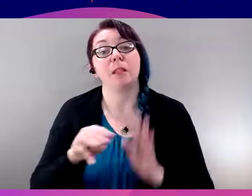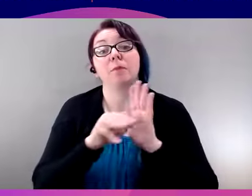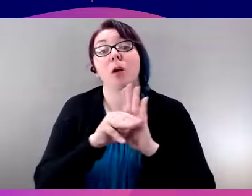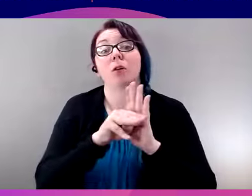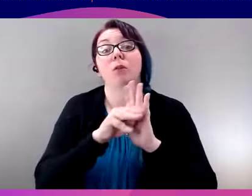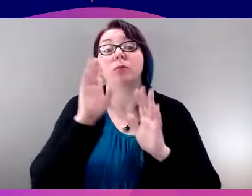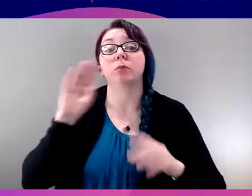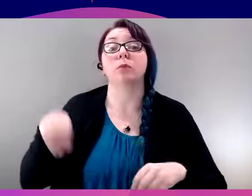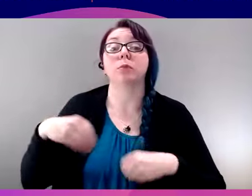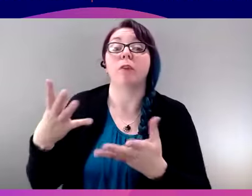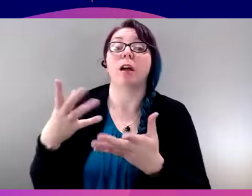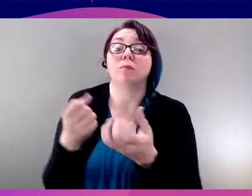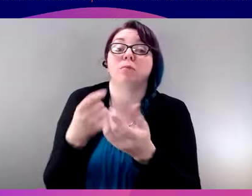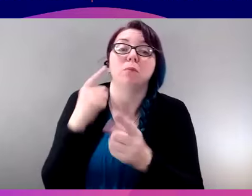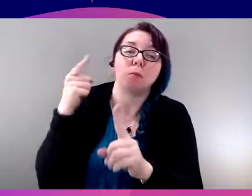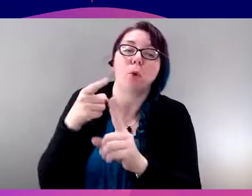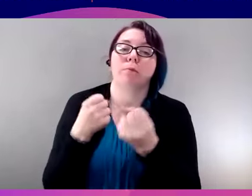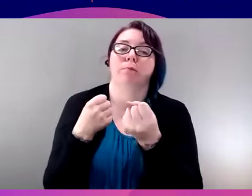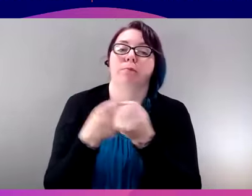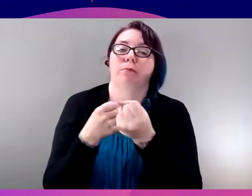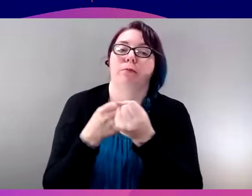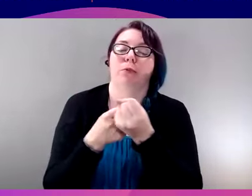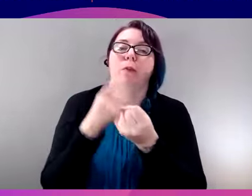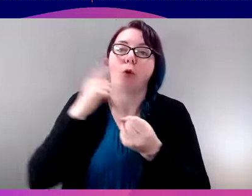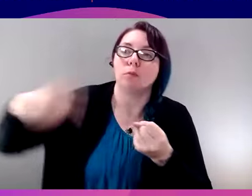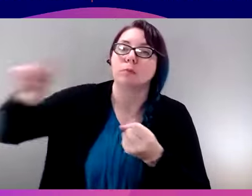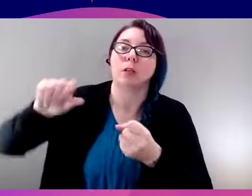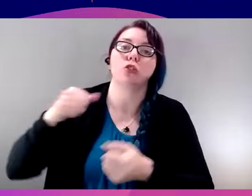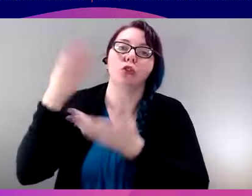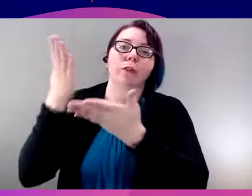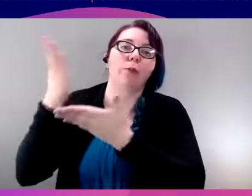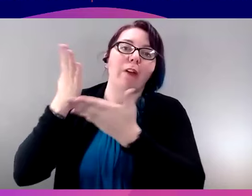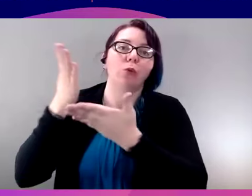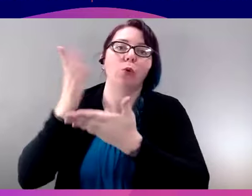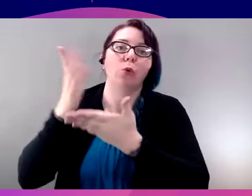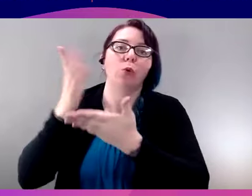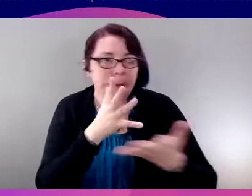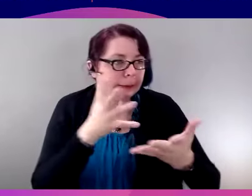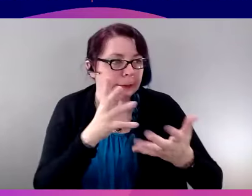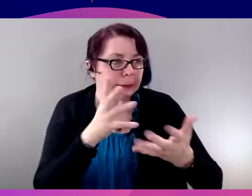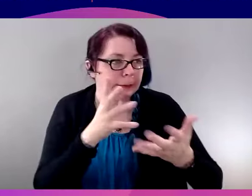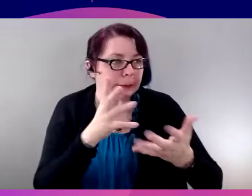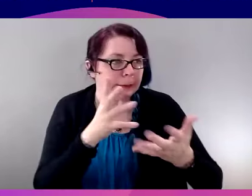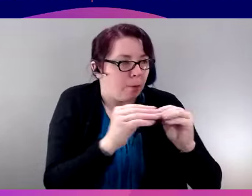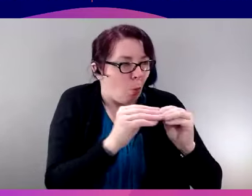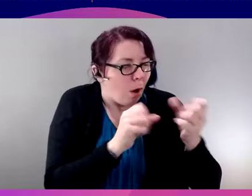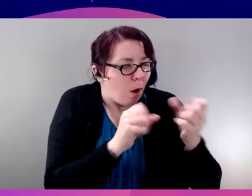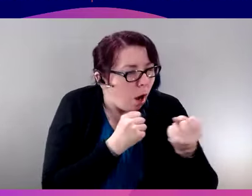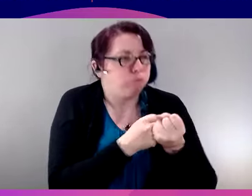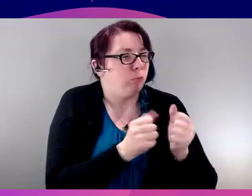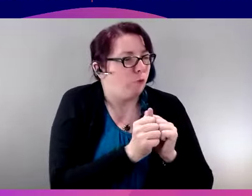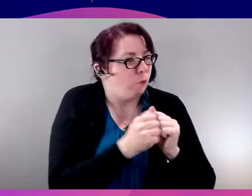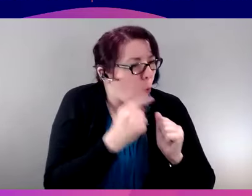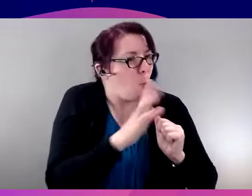of gender-based violence with animals, and it was designed to support organizations that were already supporting survivors, as well